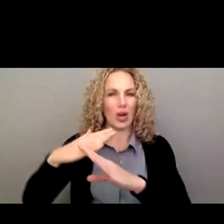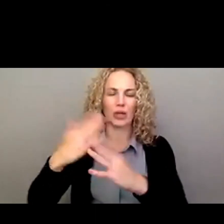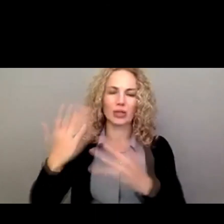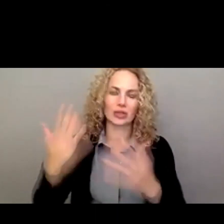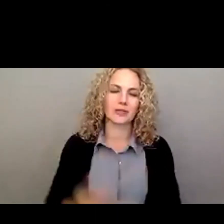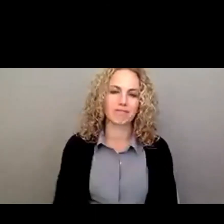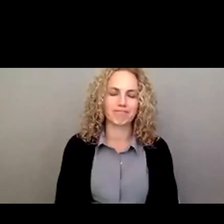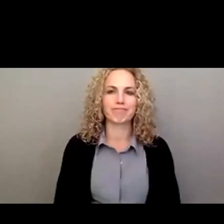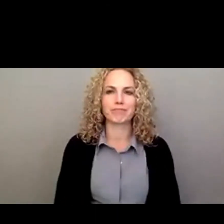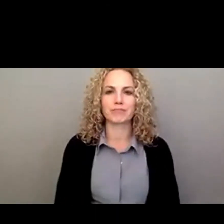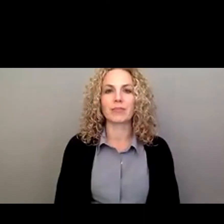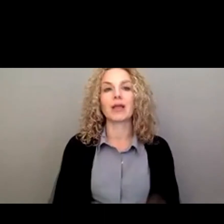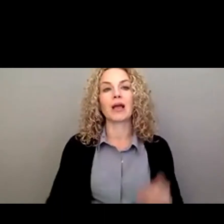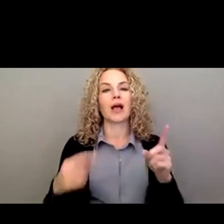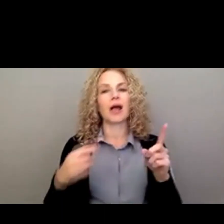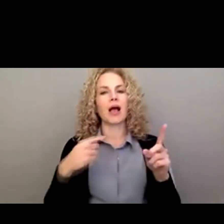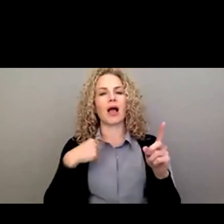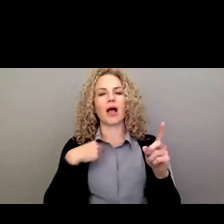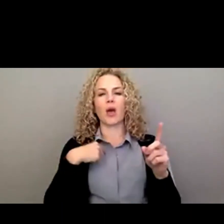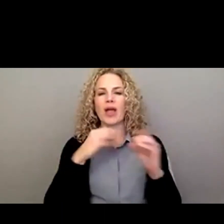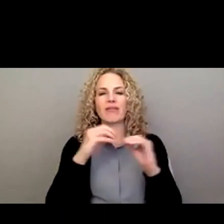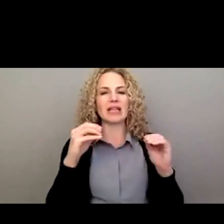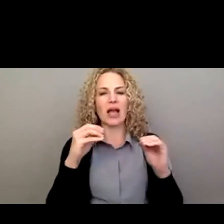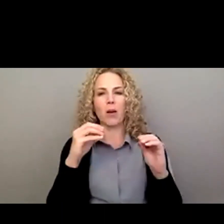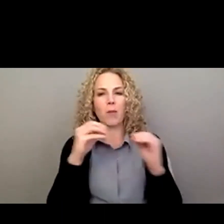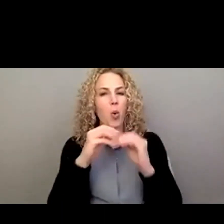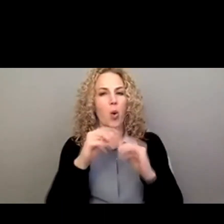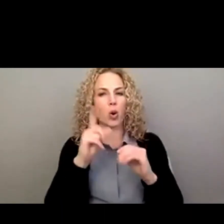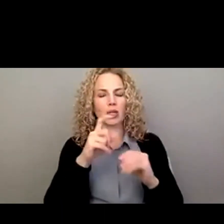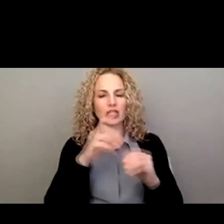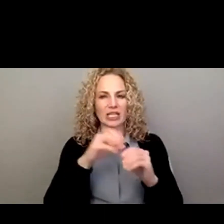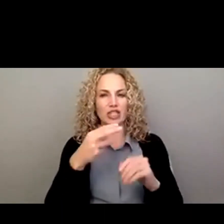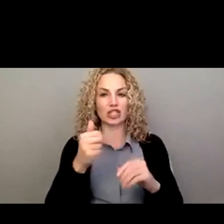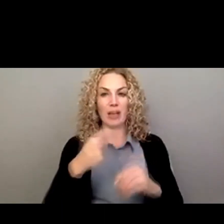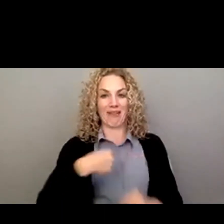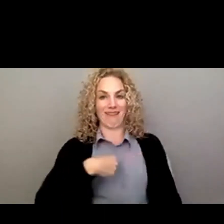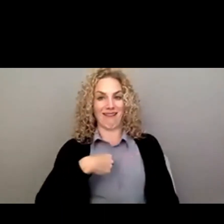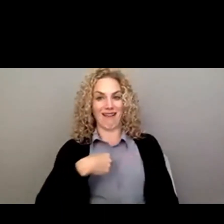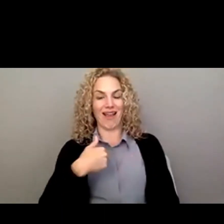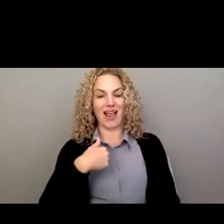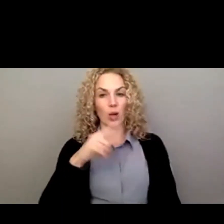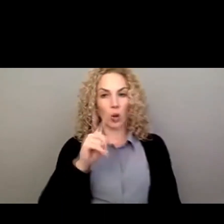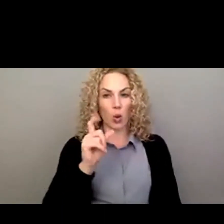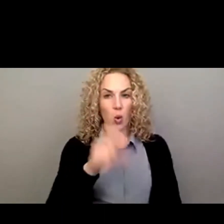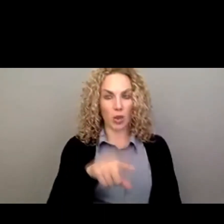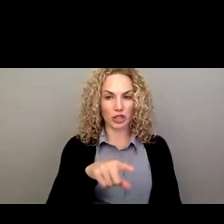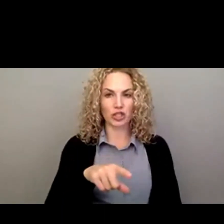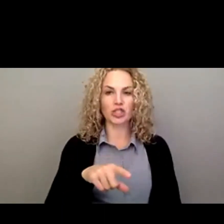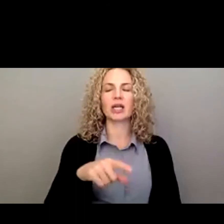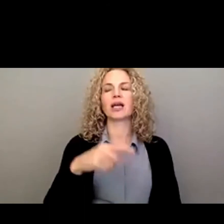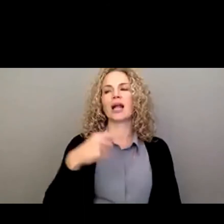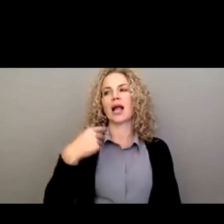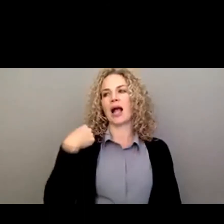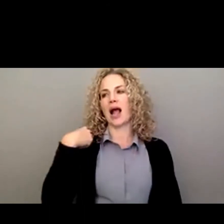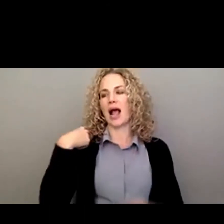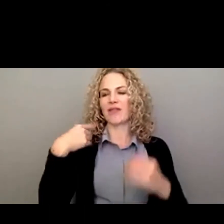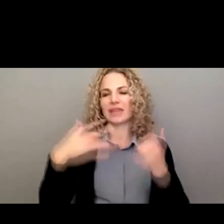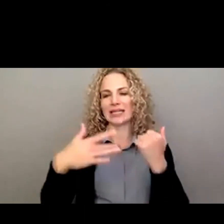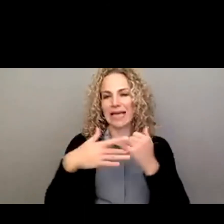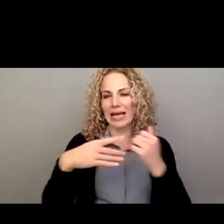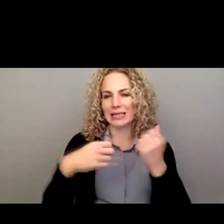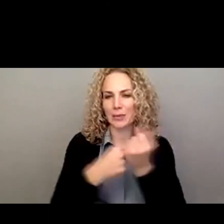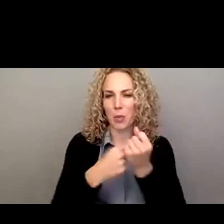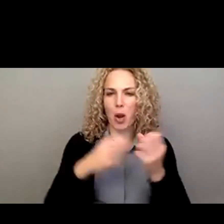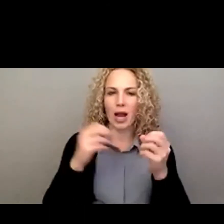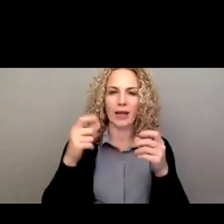I'm to jump in. We don't have any more in the chat, but I actually had a question as the moderator and technical support here.